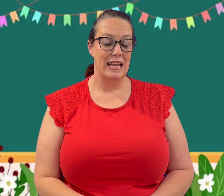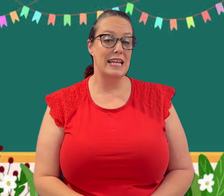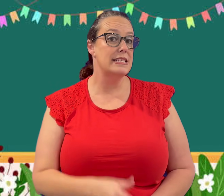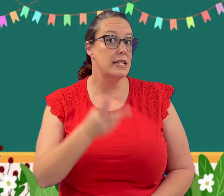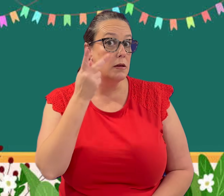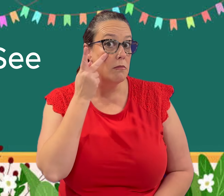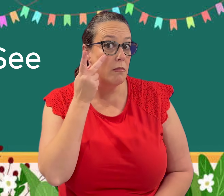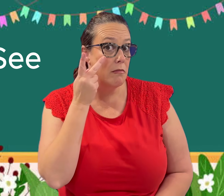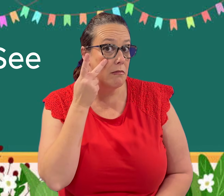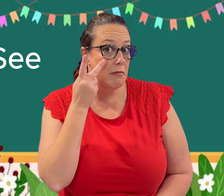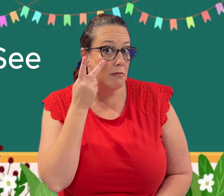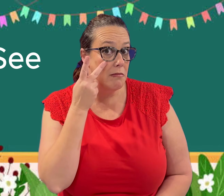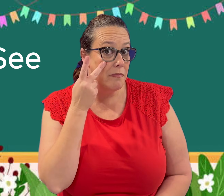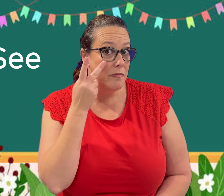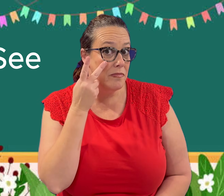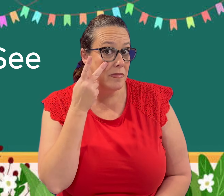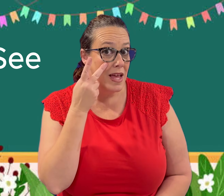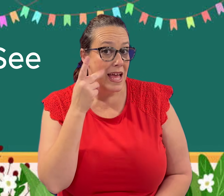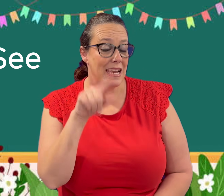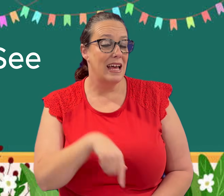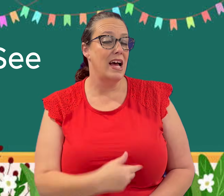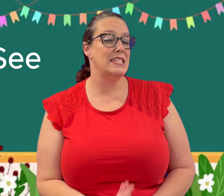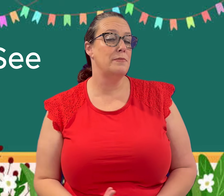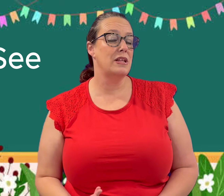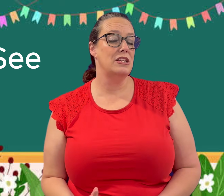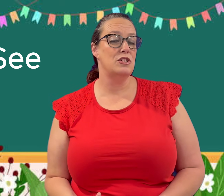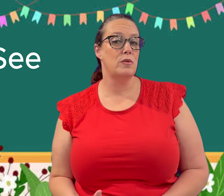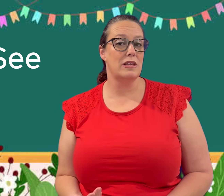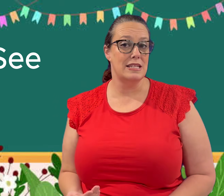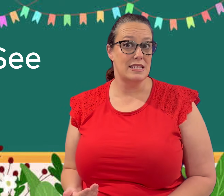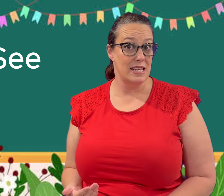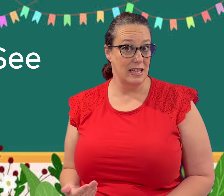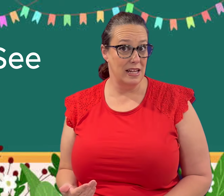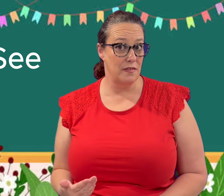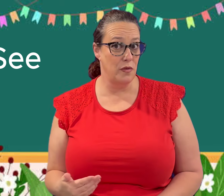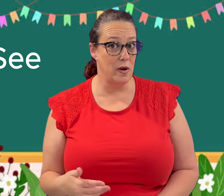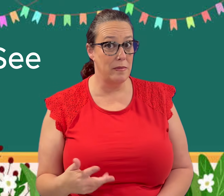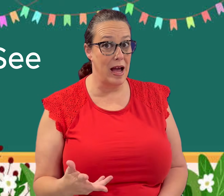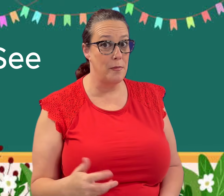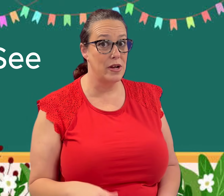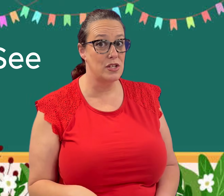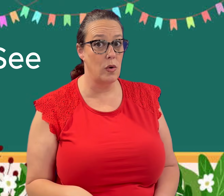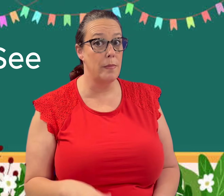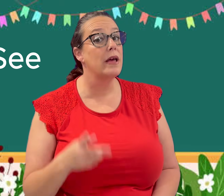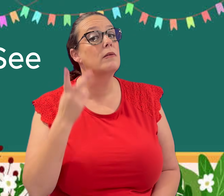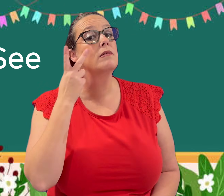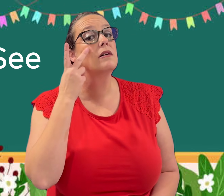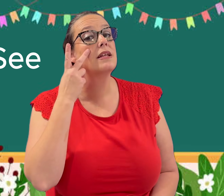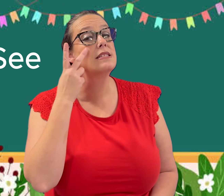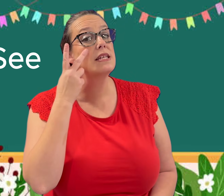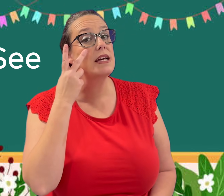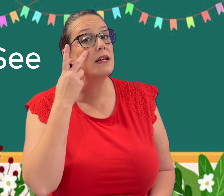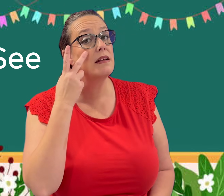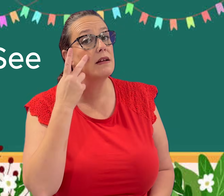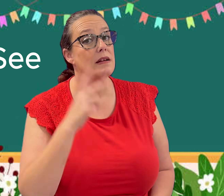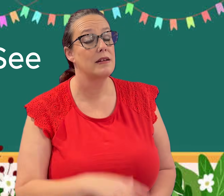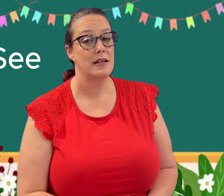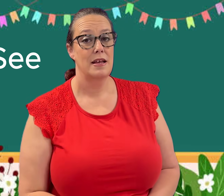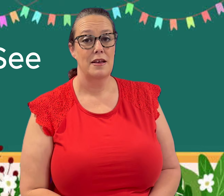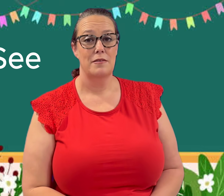Let's see. Now I typically do with let's see, lean forward and the eyebrows go up like, let's see it. The